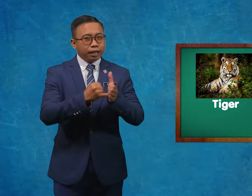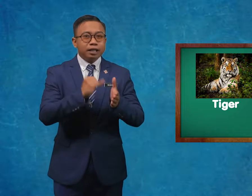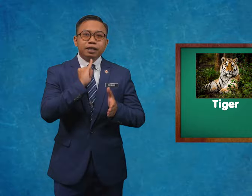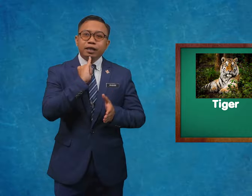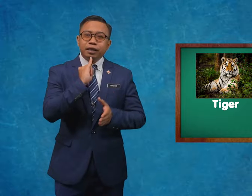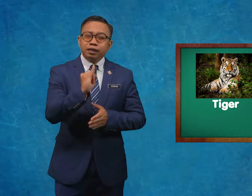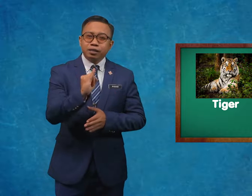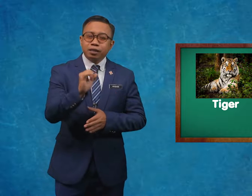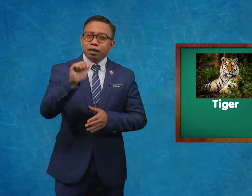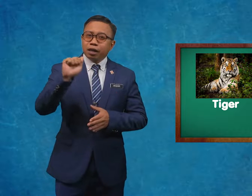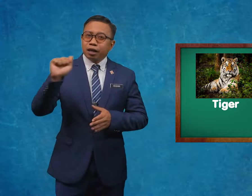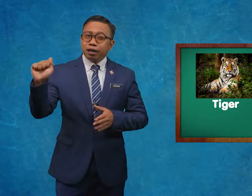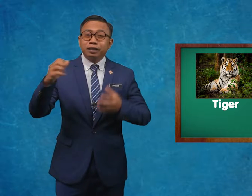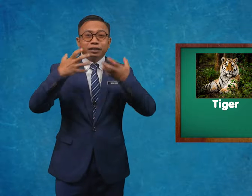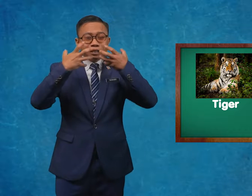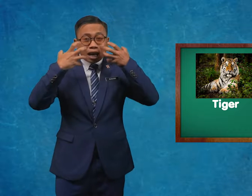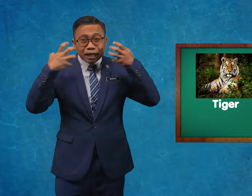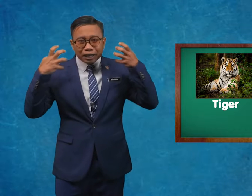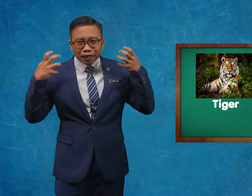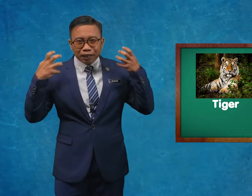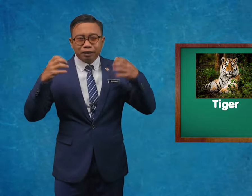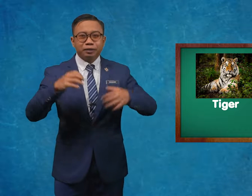It is a tiger.